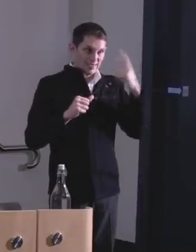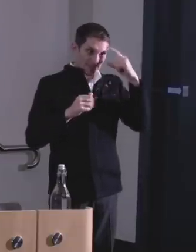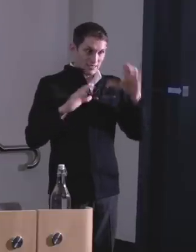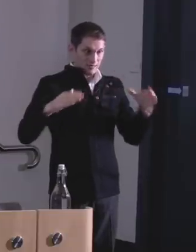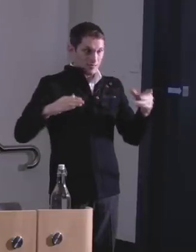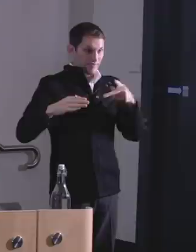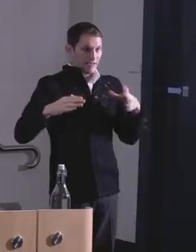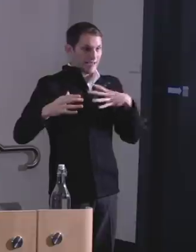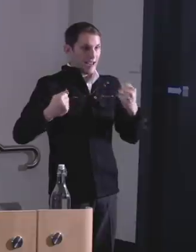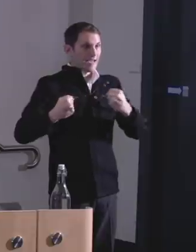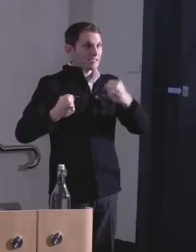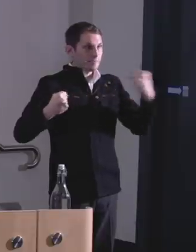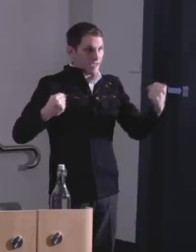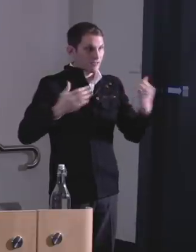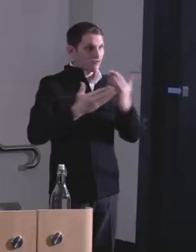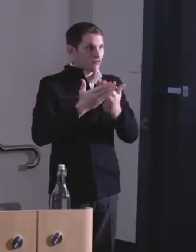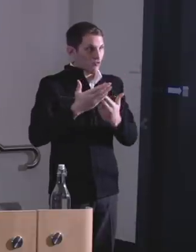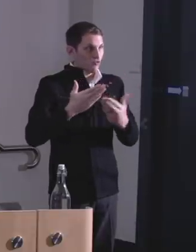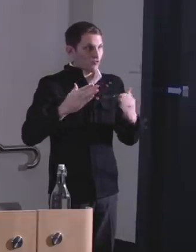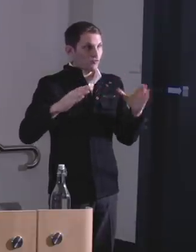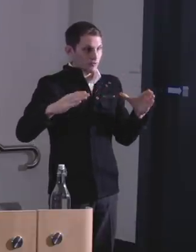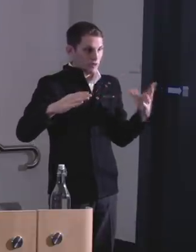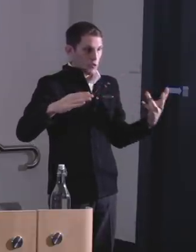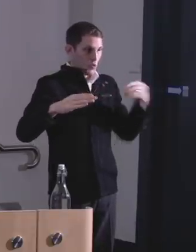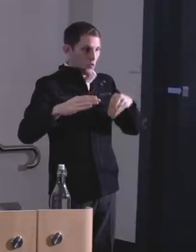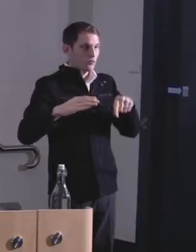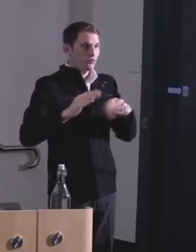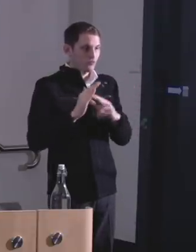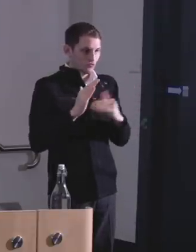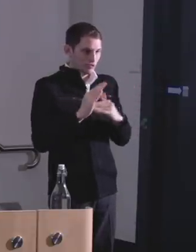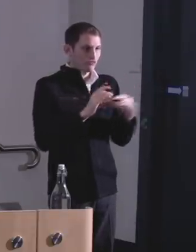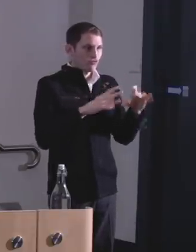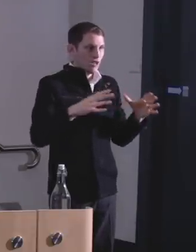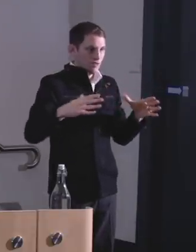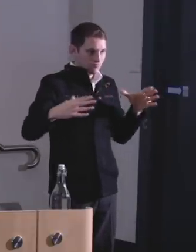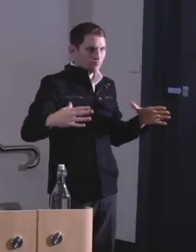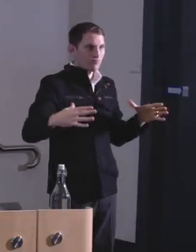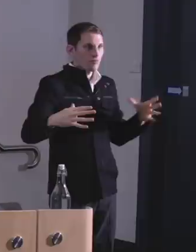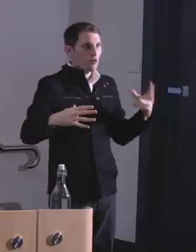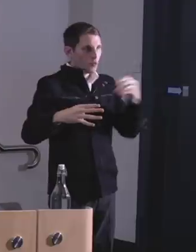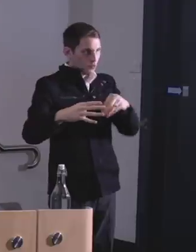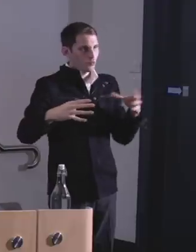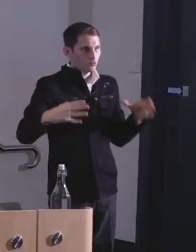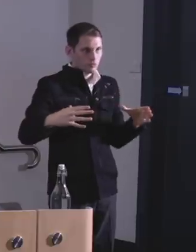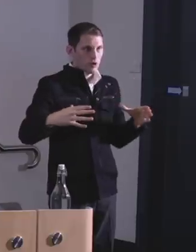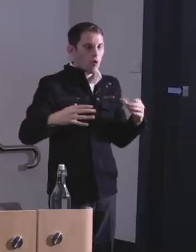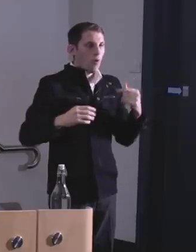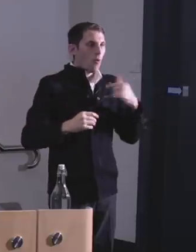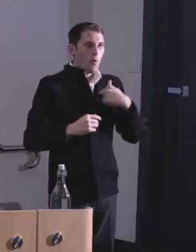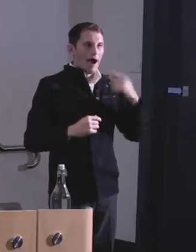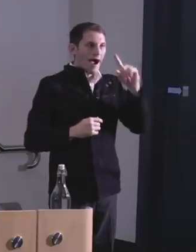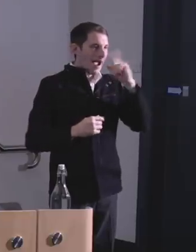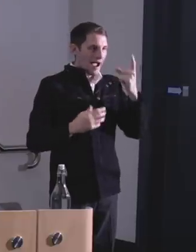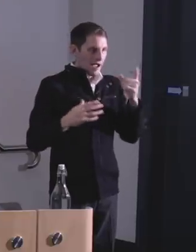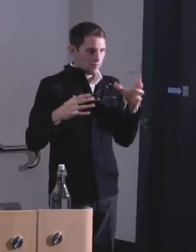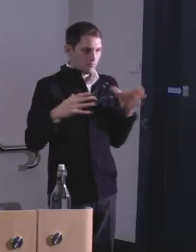narrative to take in New Zealand and Australia. We cannot continue on the way that we have